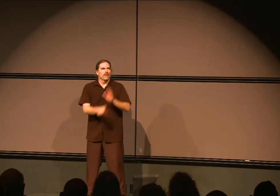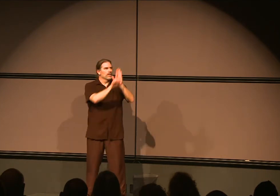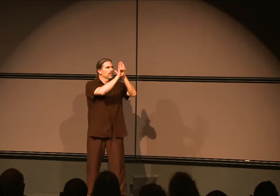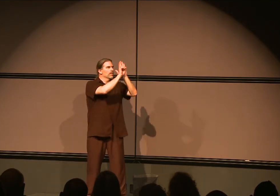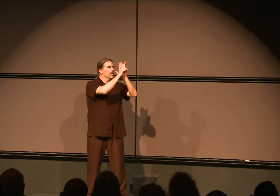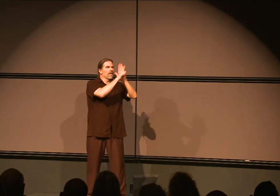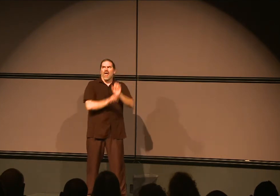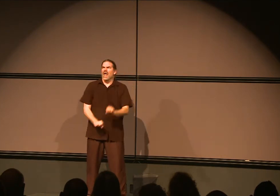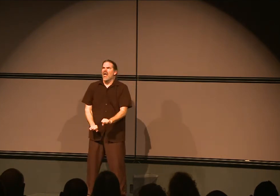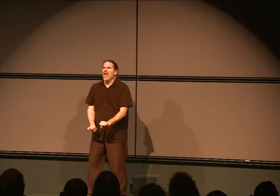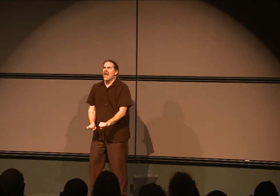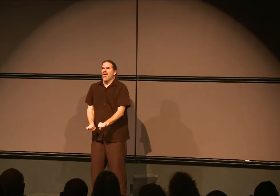and hotter.